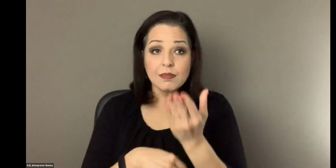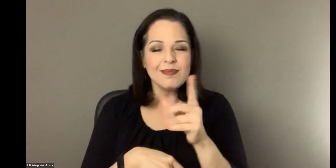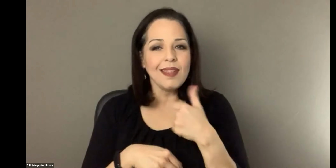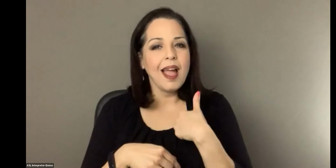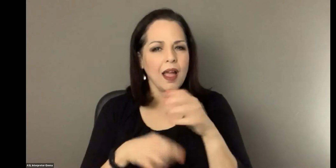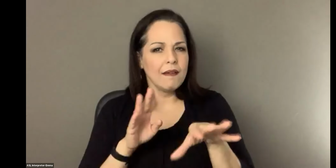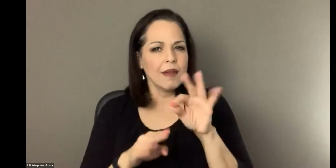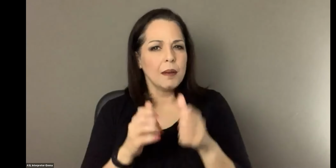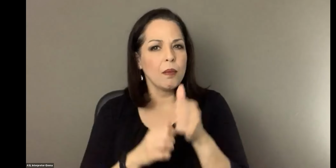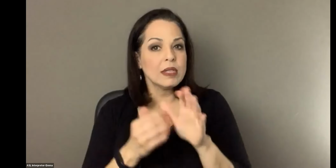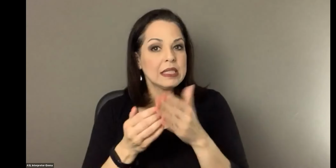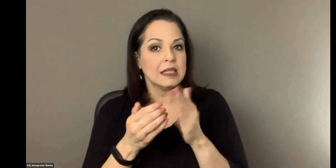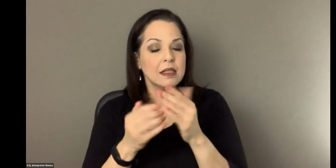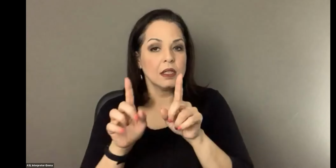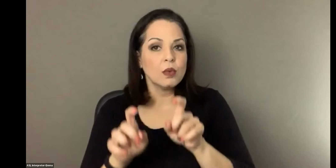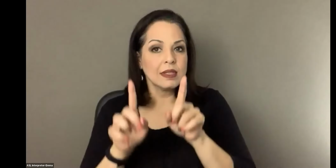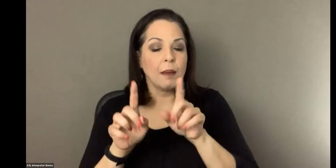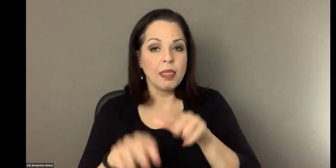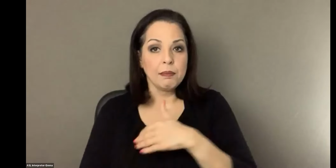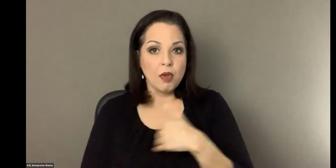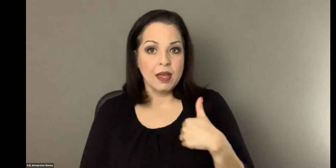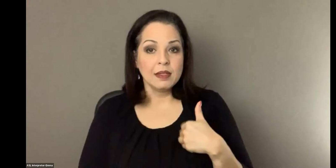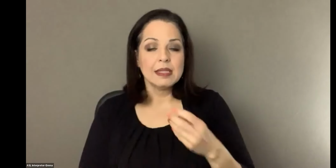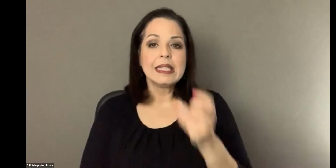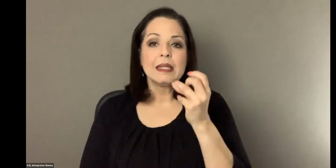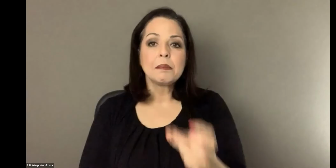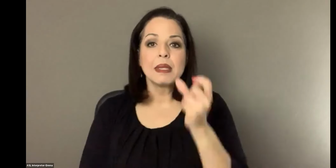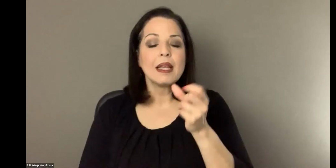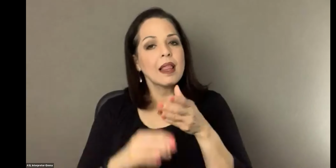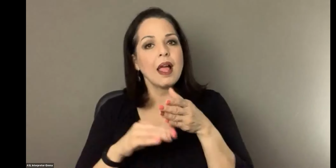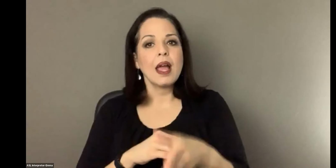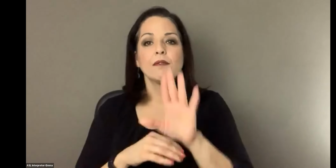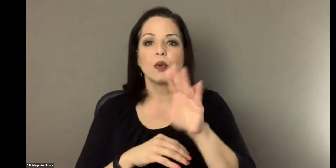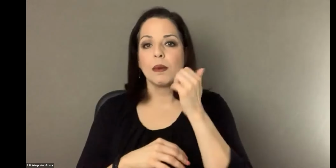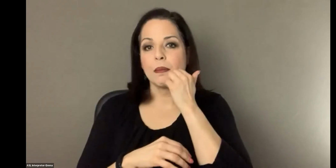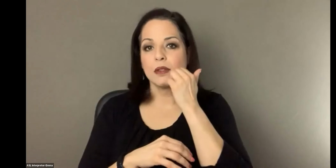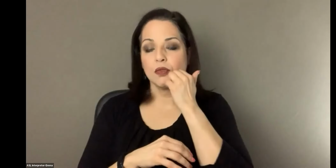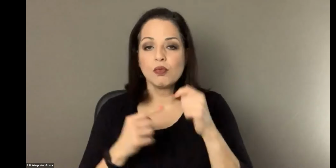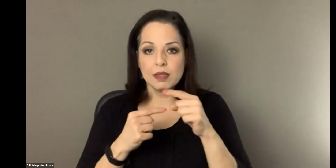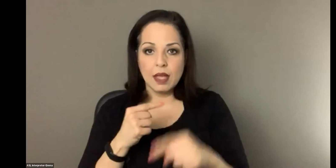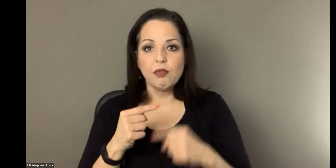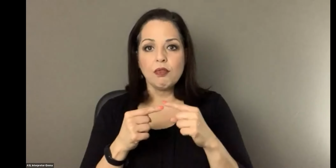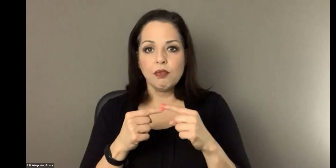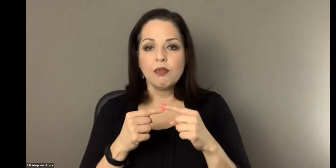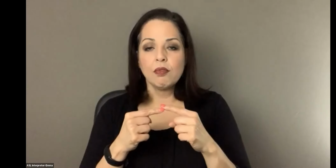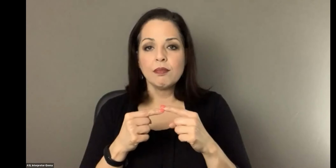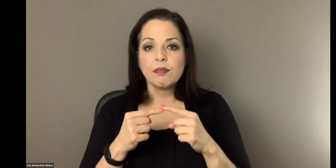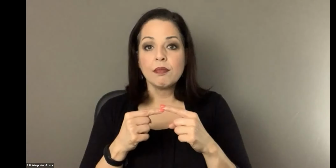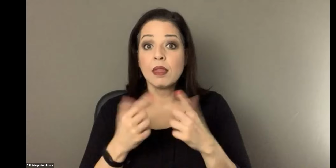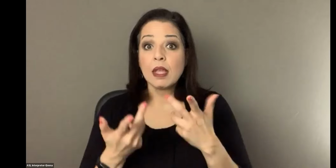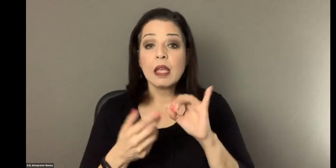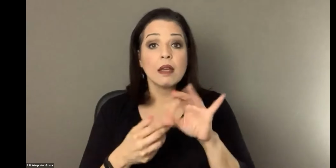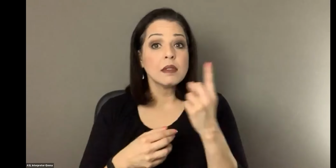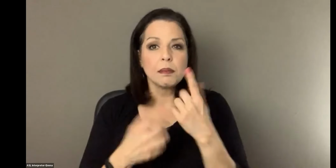easiest to examine the breast immediately following your menstrual cycle. If